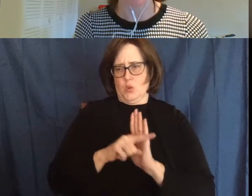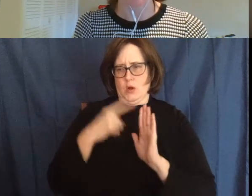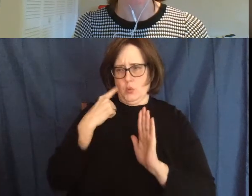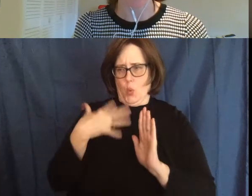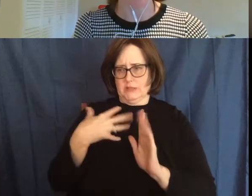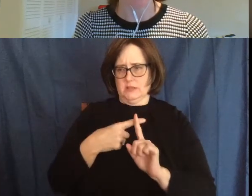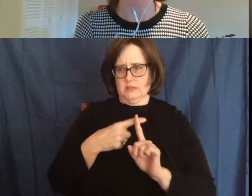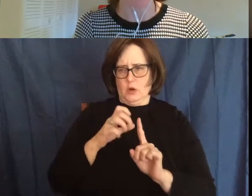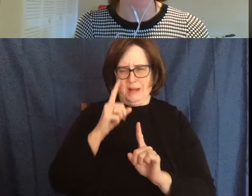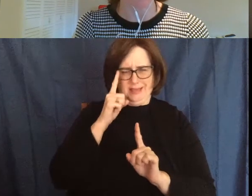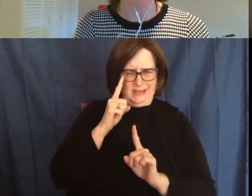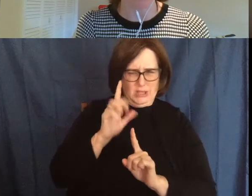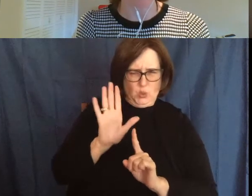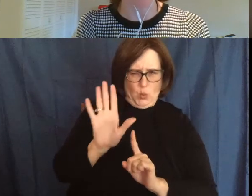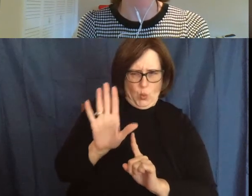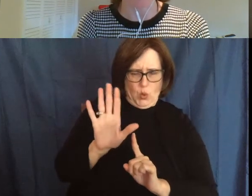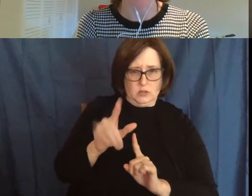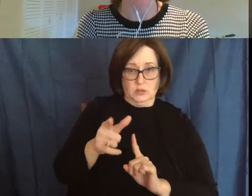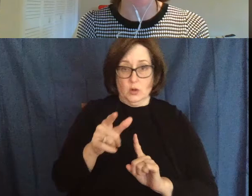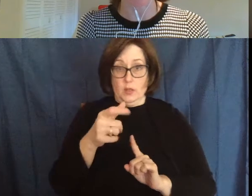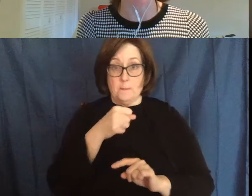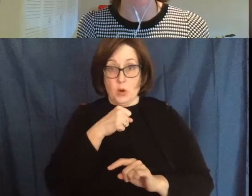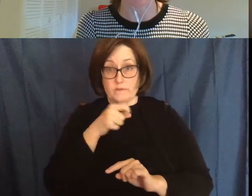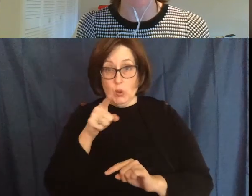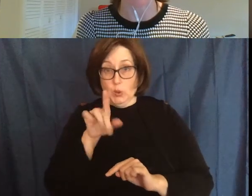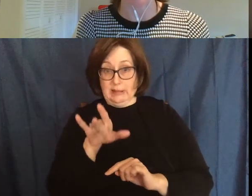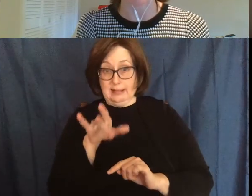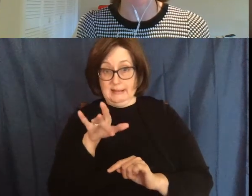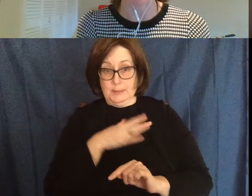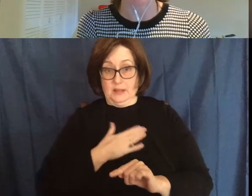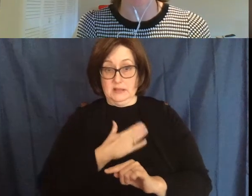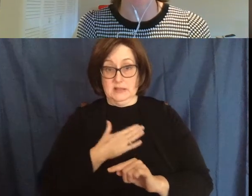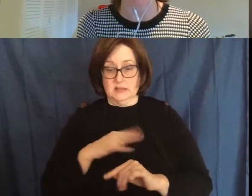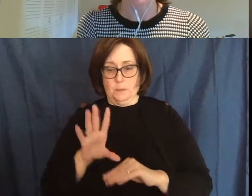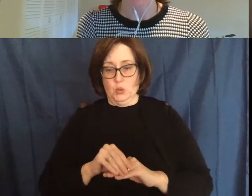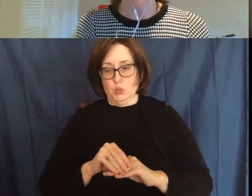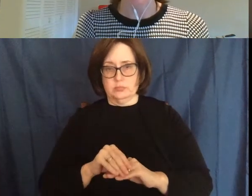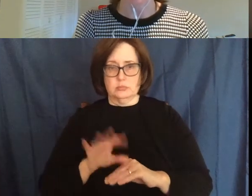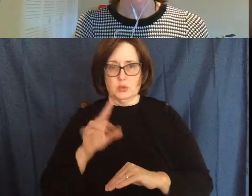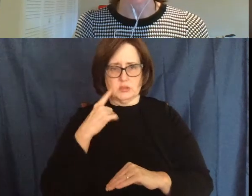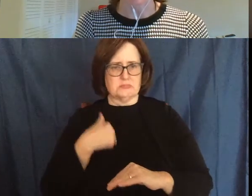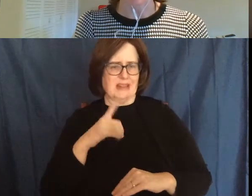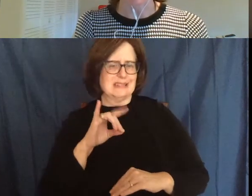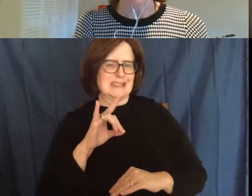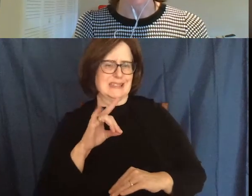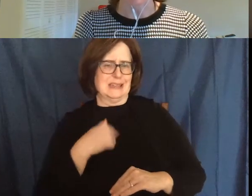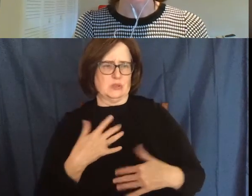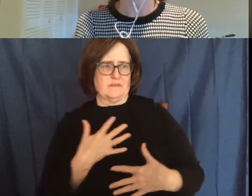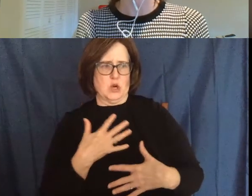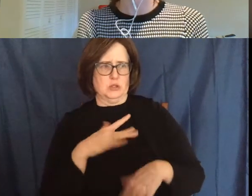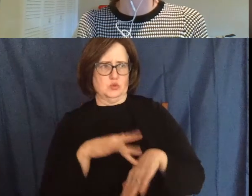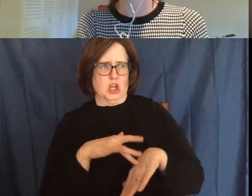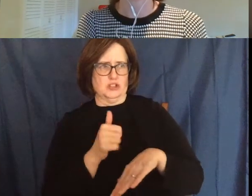end. If you're able to just click the little microphone button at the bottom of your screen to mute yourself. I did. I was afraid to touch anything during